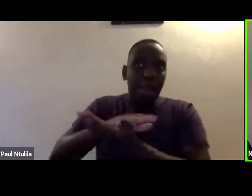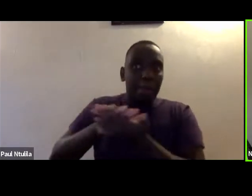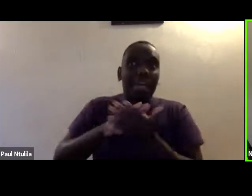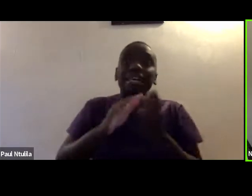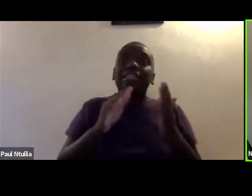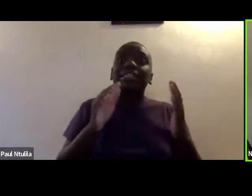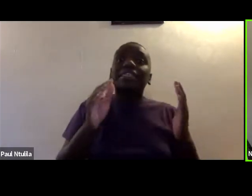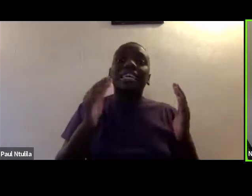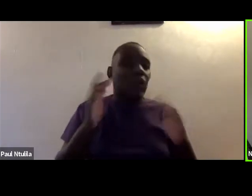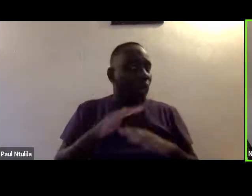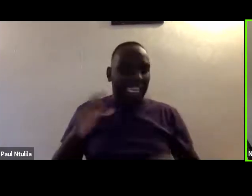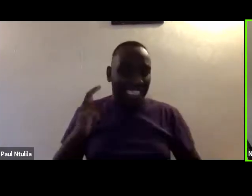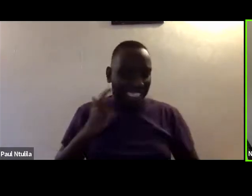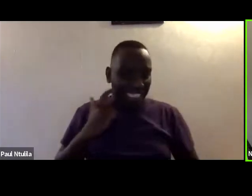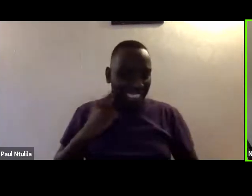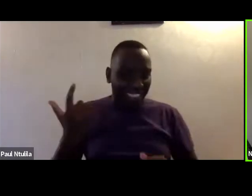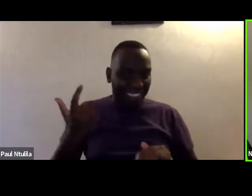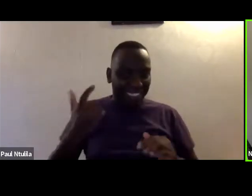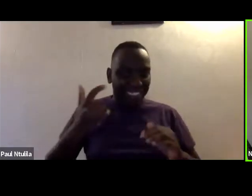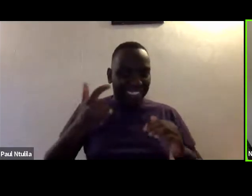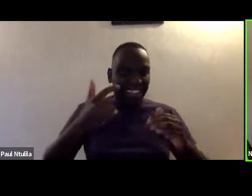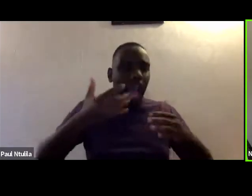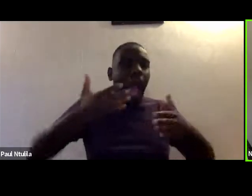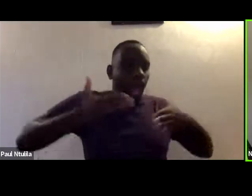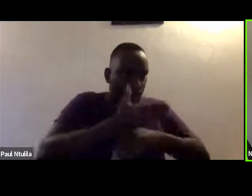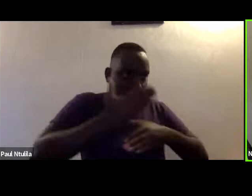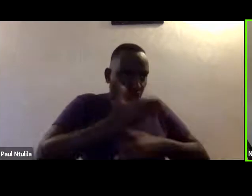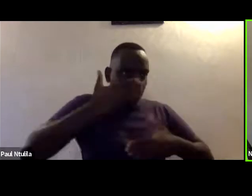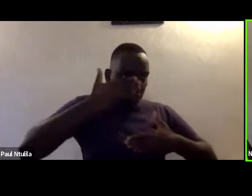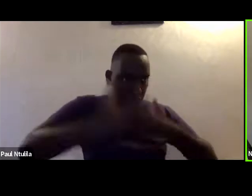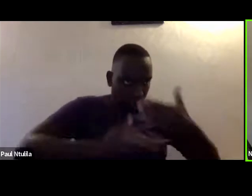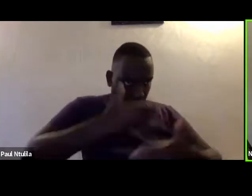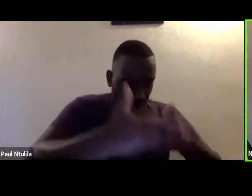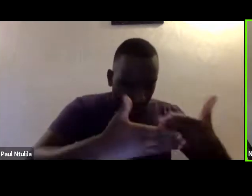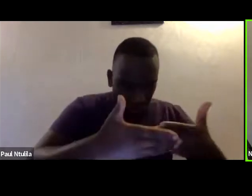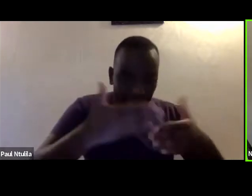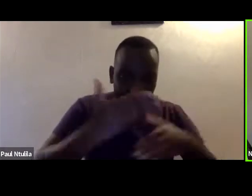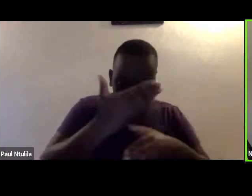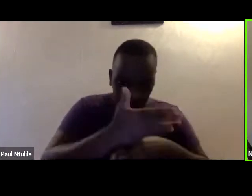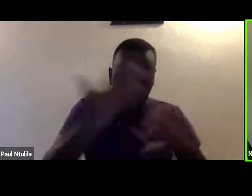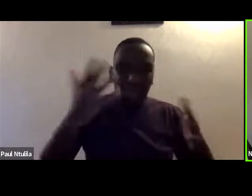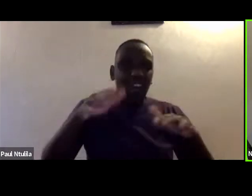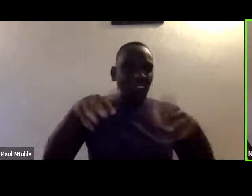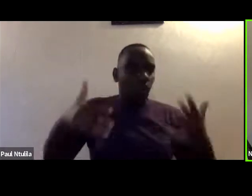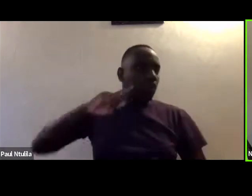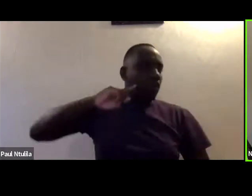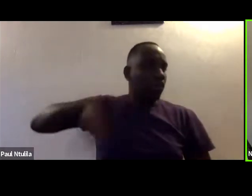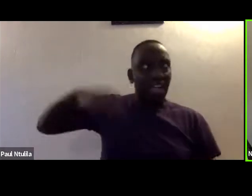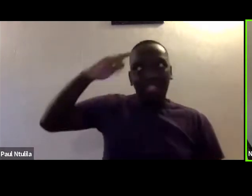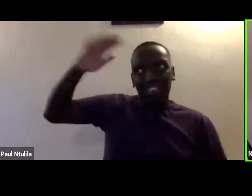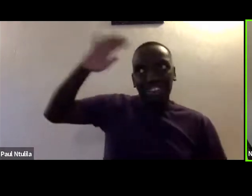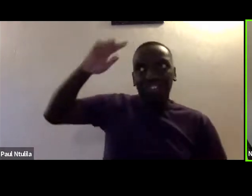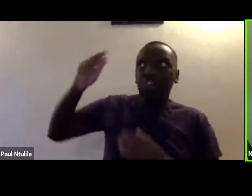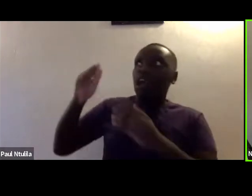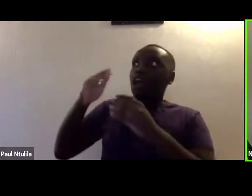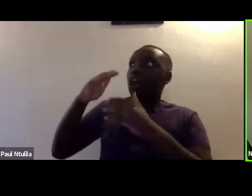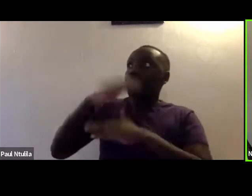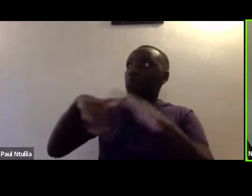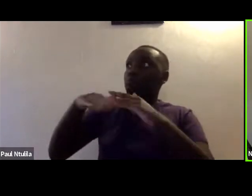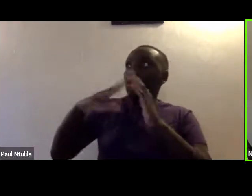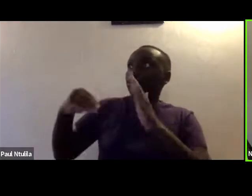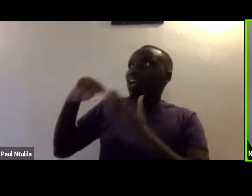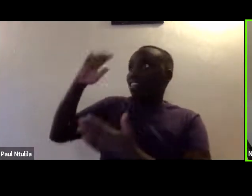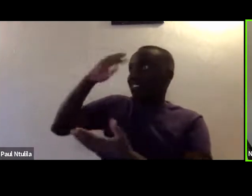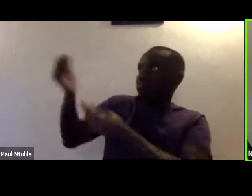I'm in agreement that the model will never be perfect. For some people, I think it's easier to get into action,